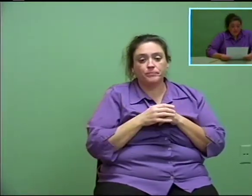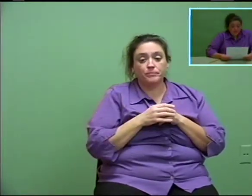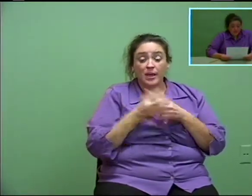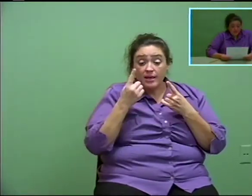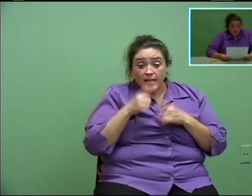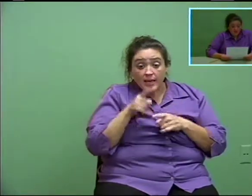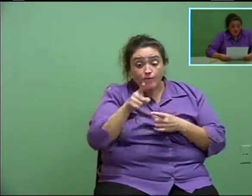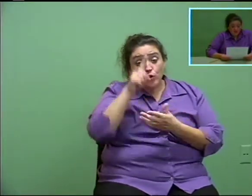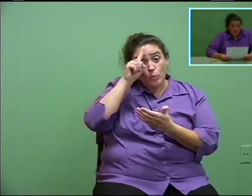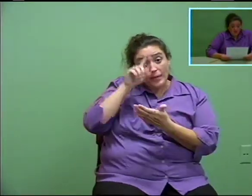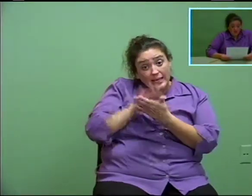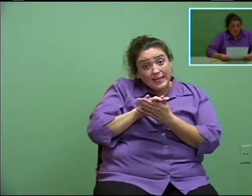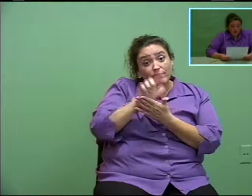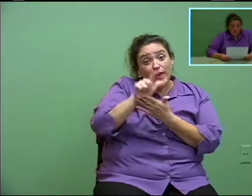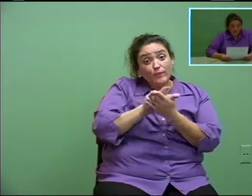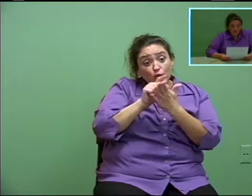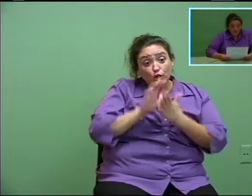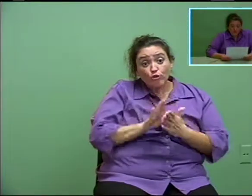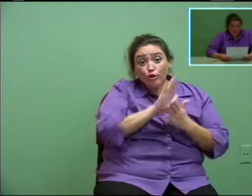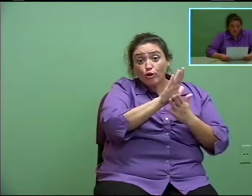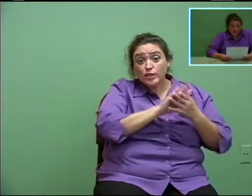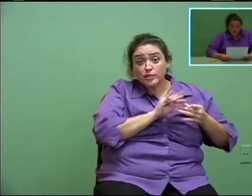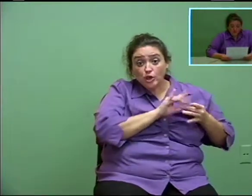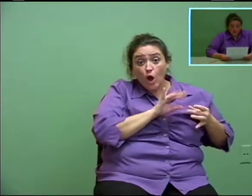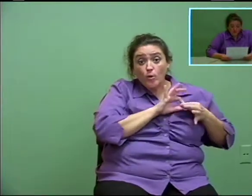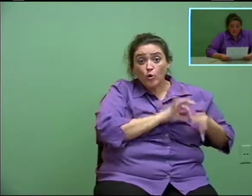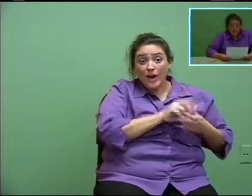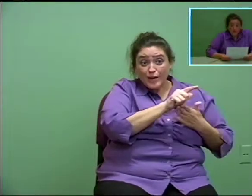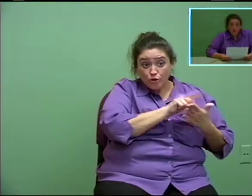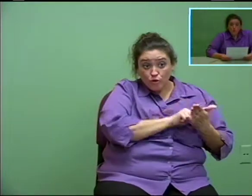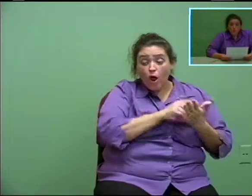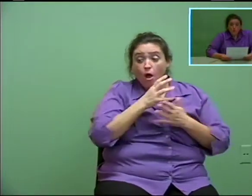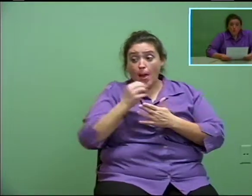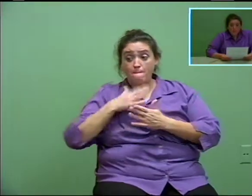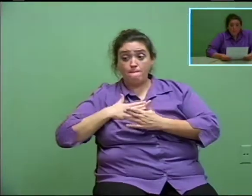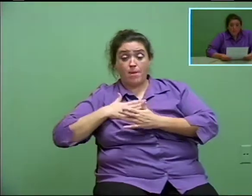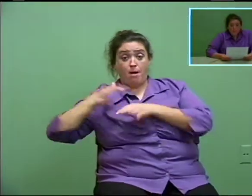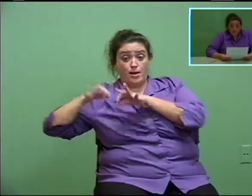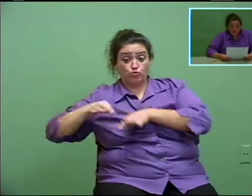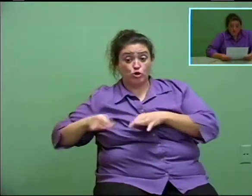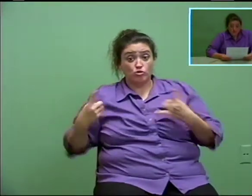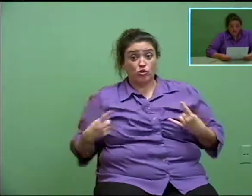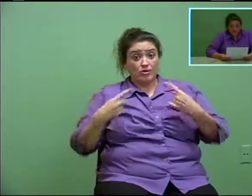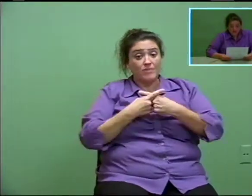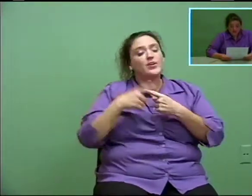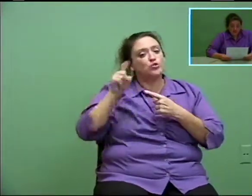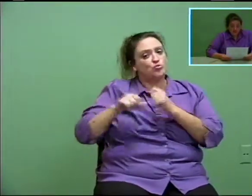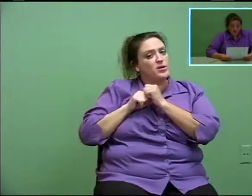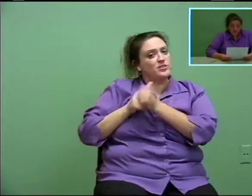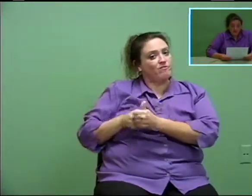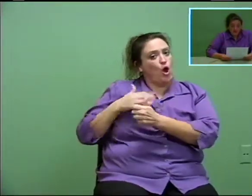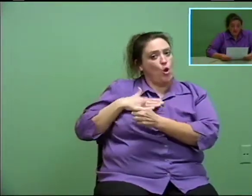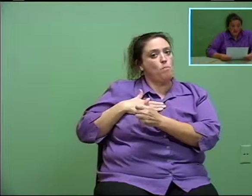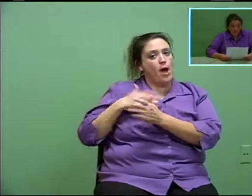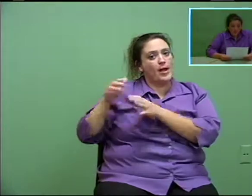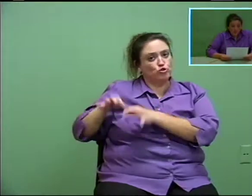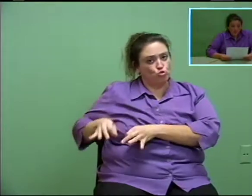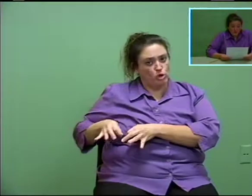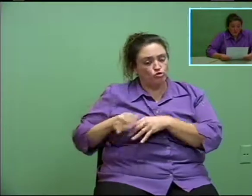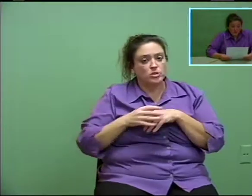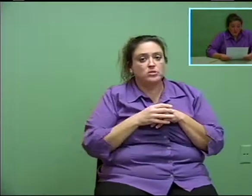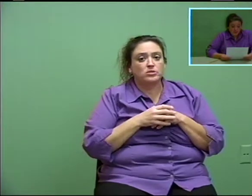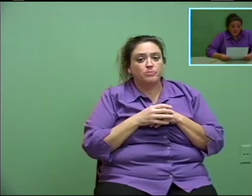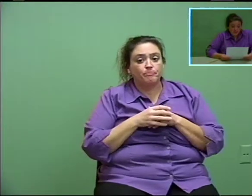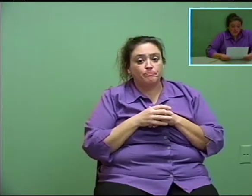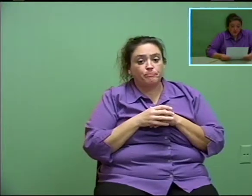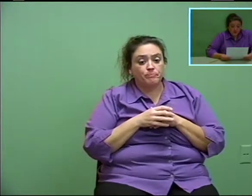believe that the attorney's comments on the law conflict with my instructions, you must follow my instructions. The